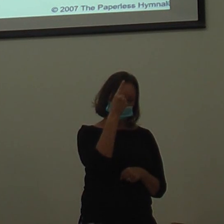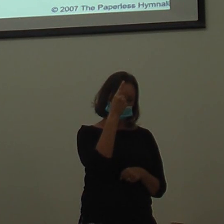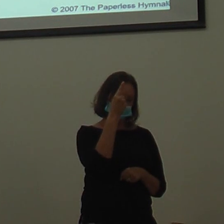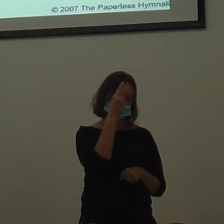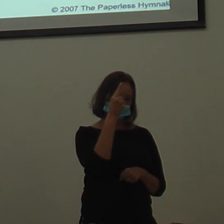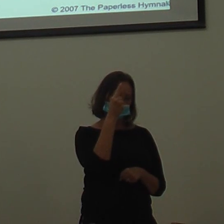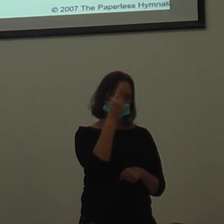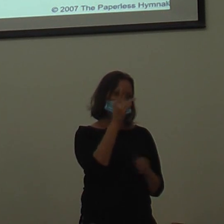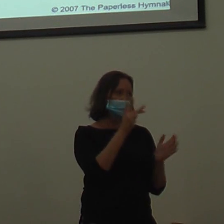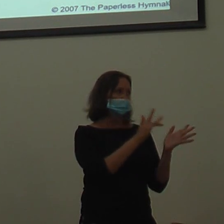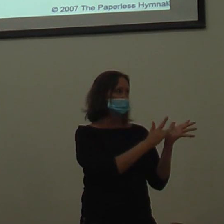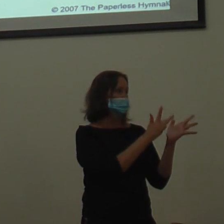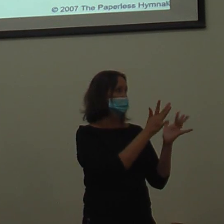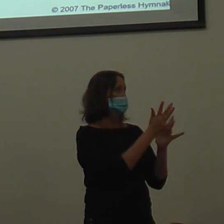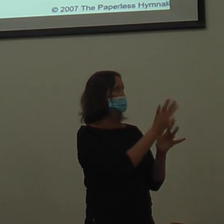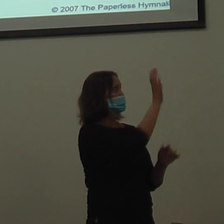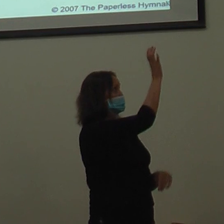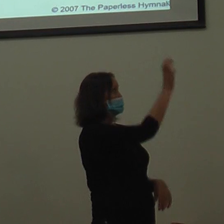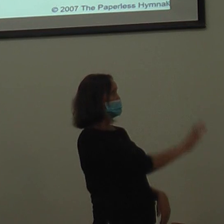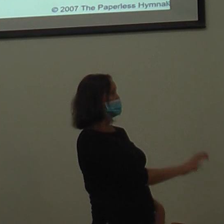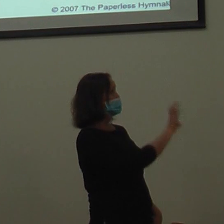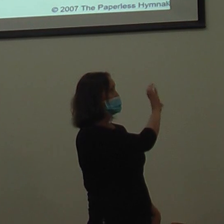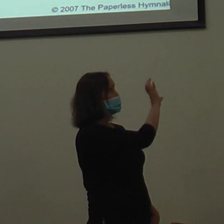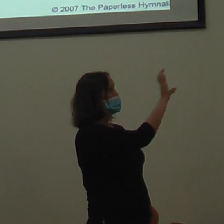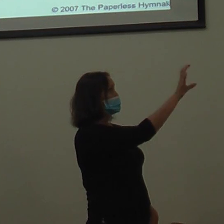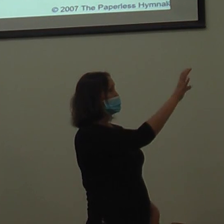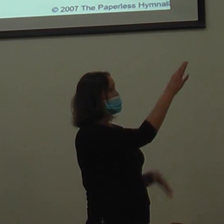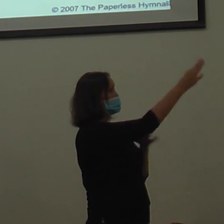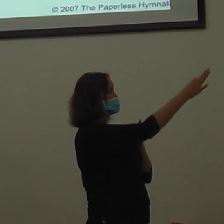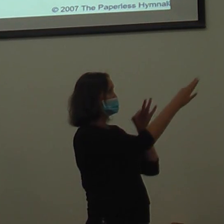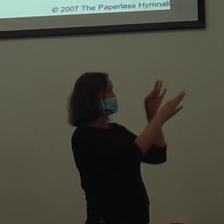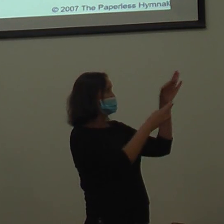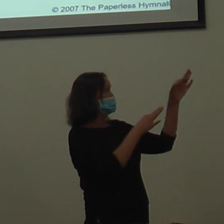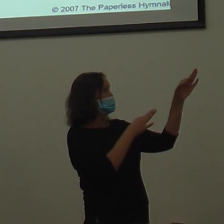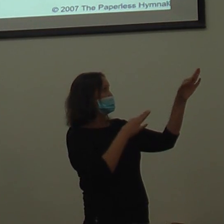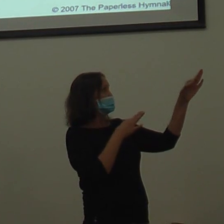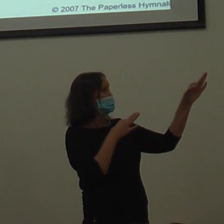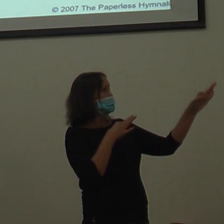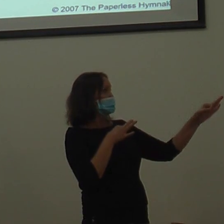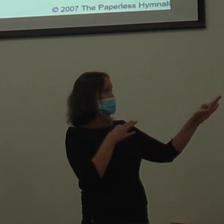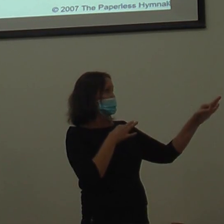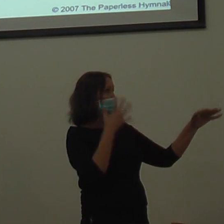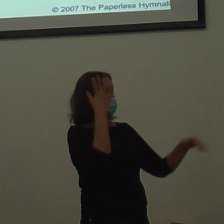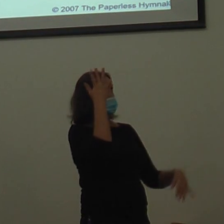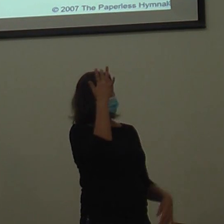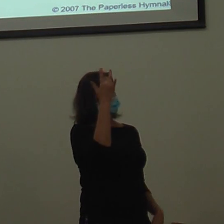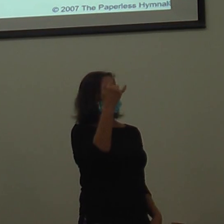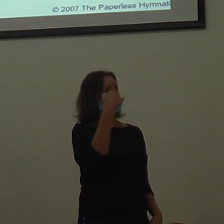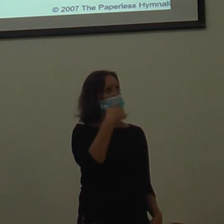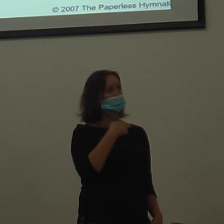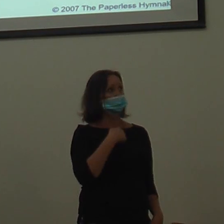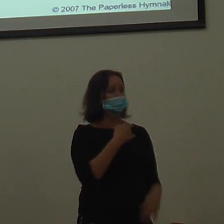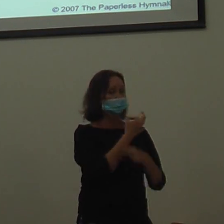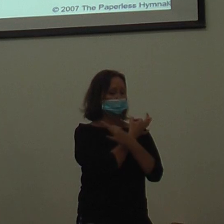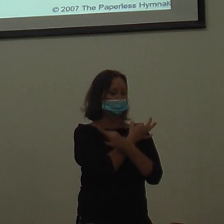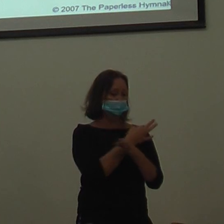heart, His wounds have paid my